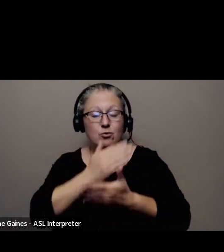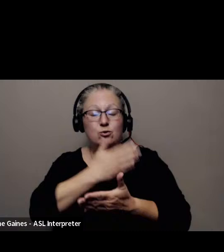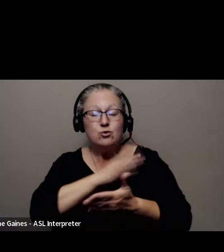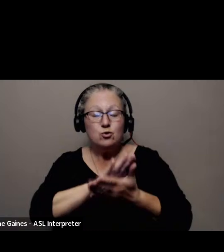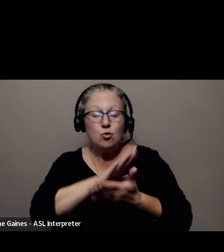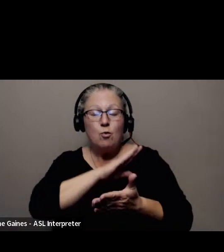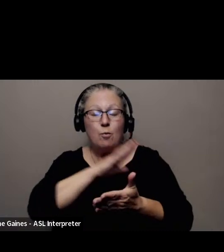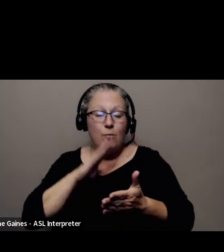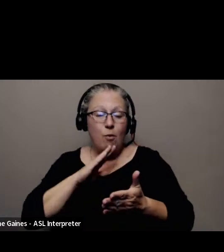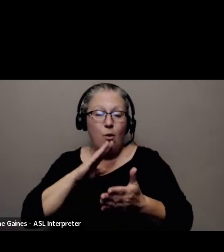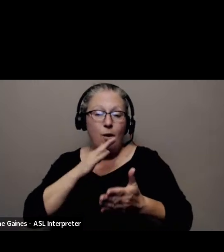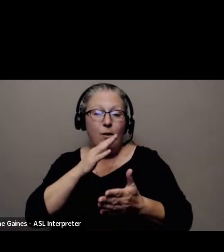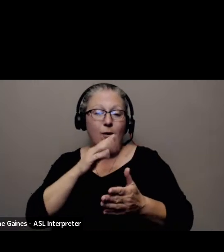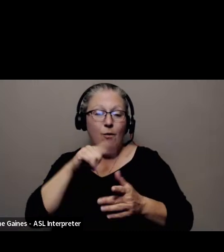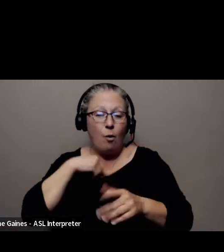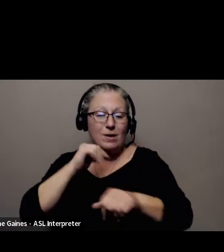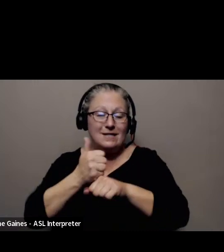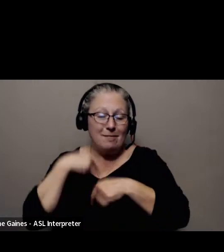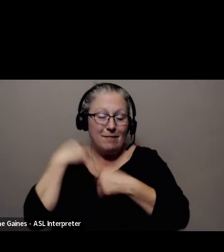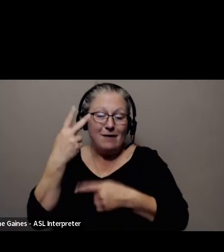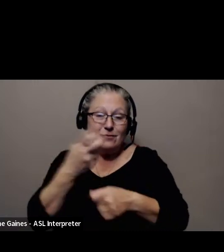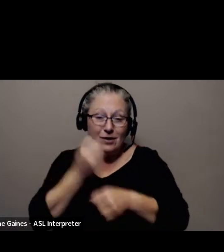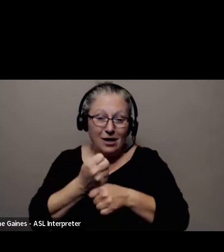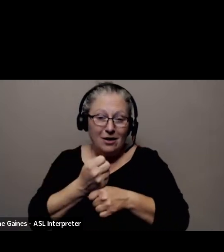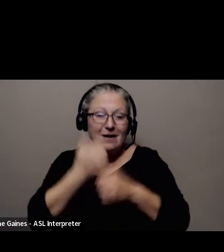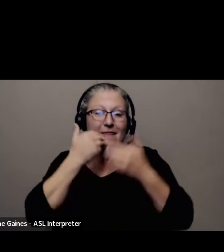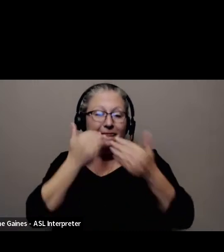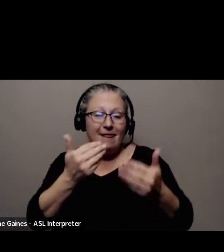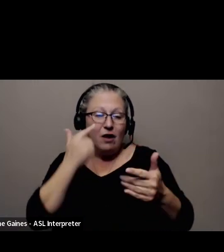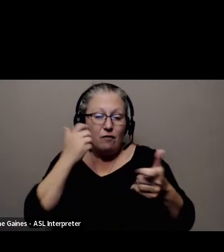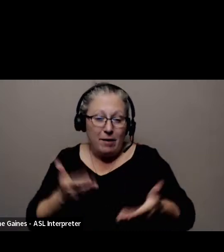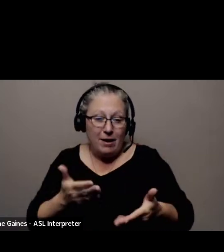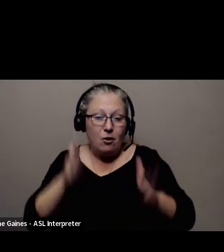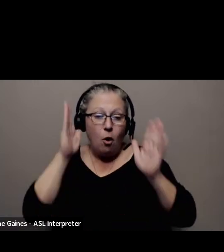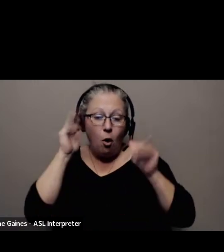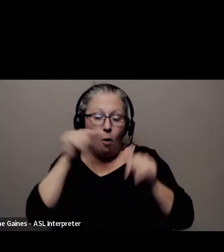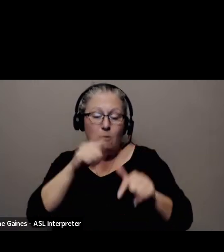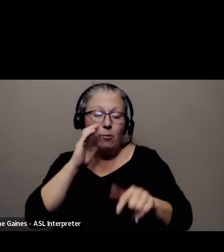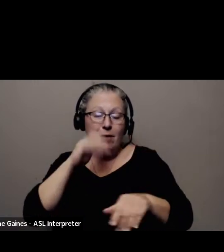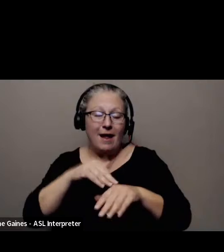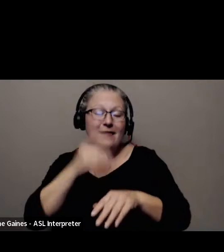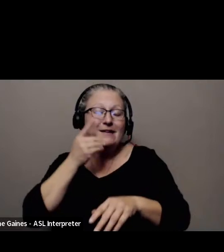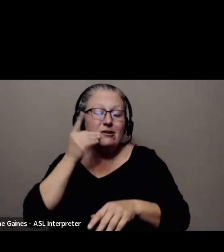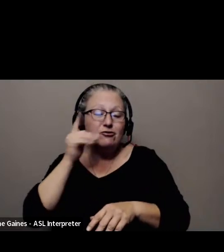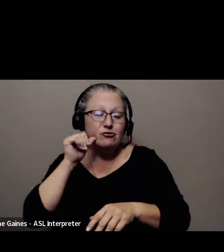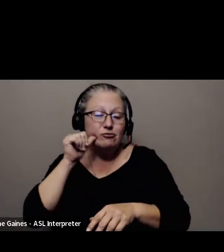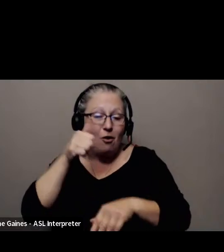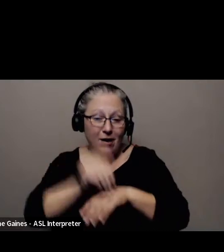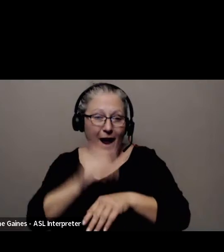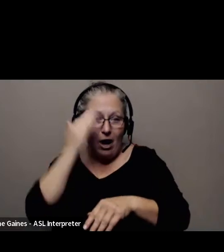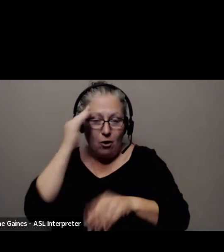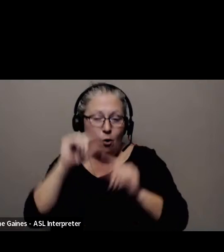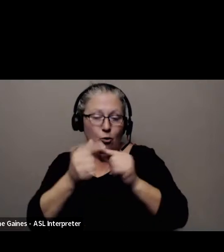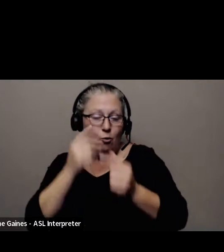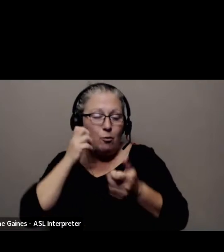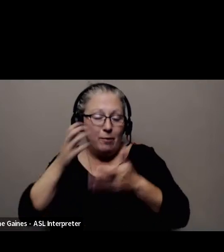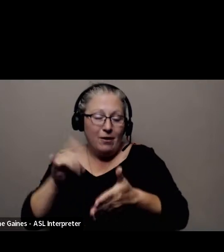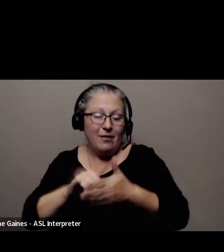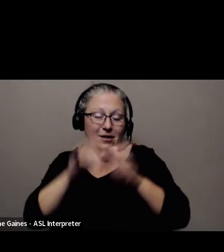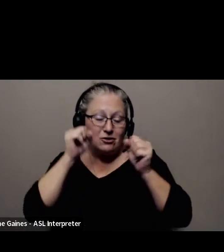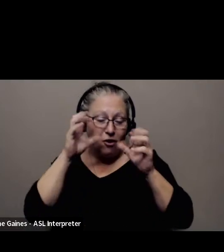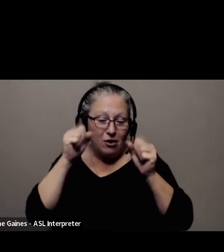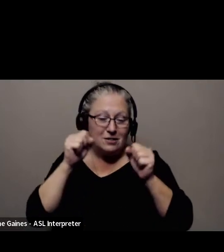up over the last couple of years. It's been amazing. Thank you guys for being here. Hopefully you'll be at the dinner tomorrow night. I know a group is, so that's